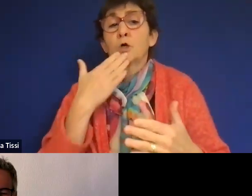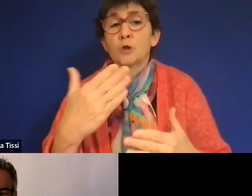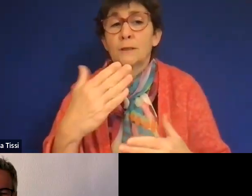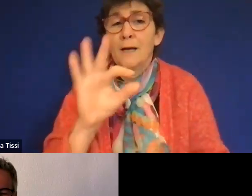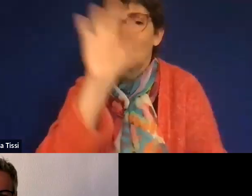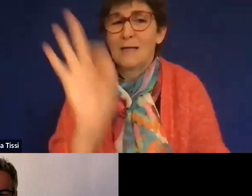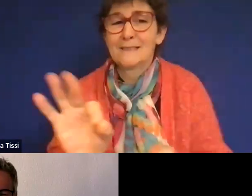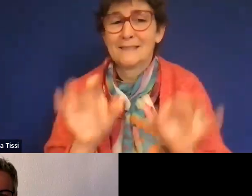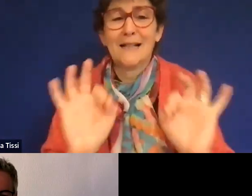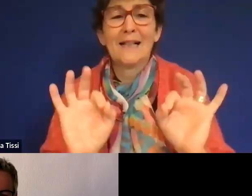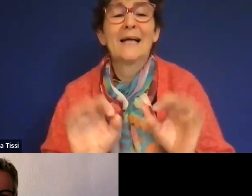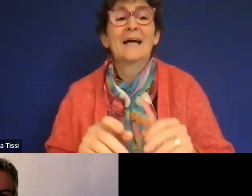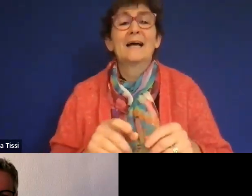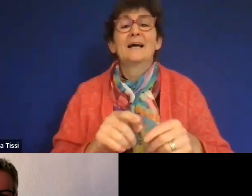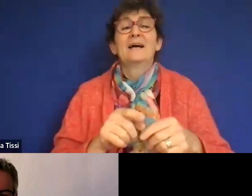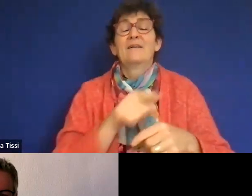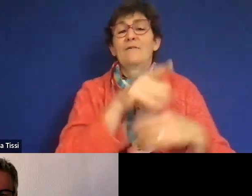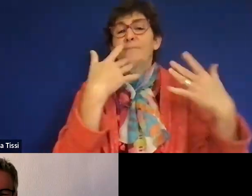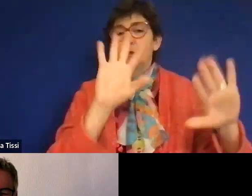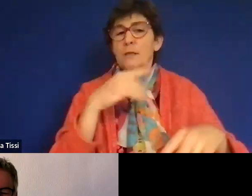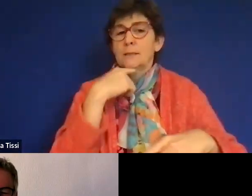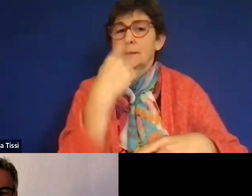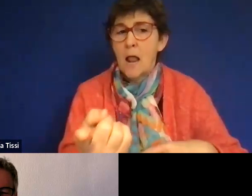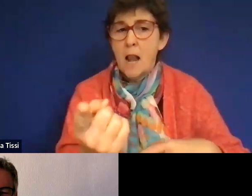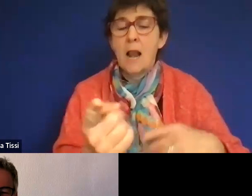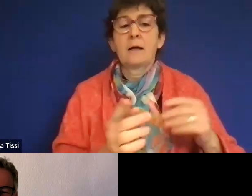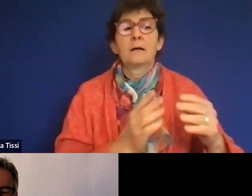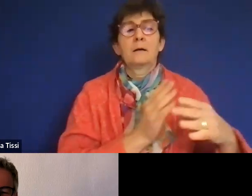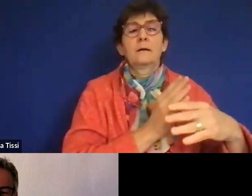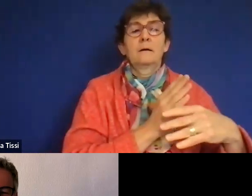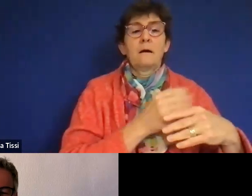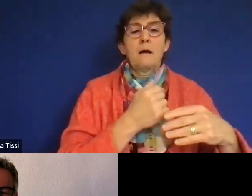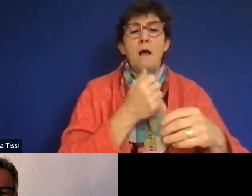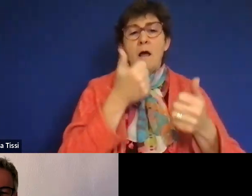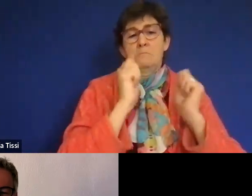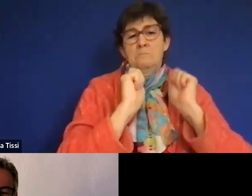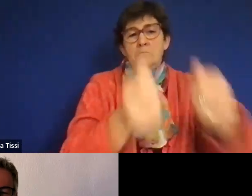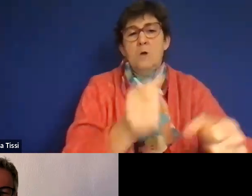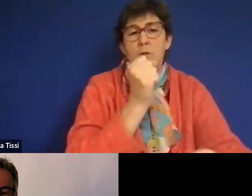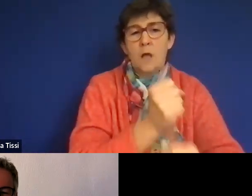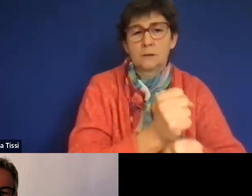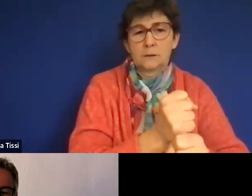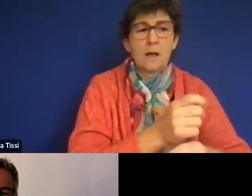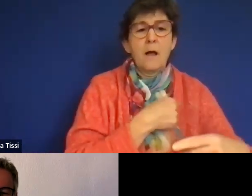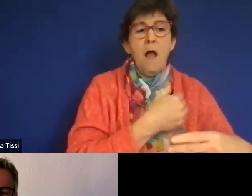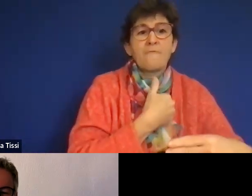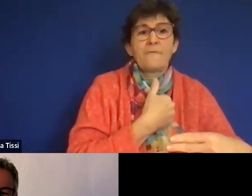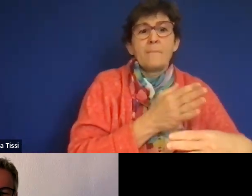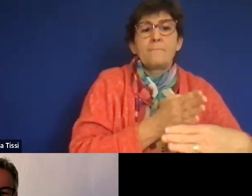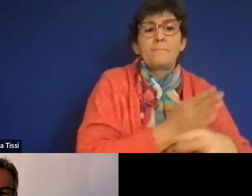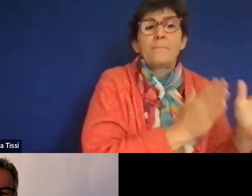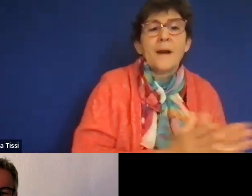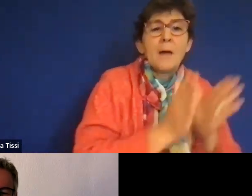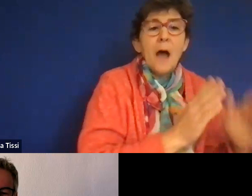Oh, great, great. Yeah, that's such a good question. Thank you, Thomas. As has already been said,